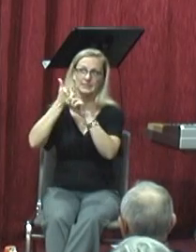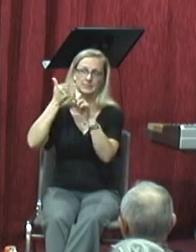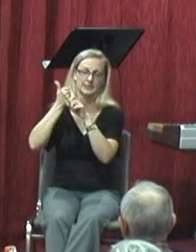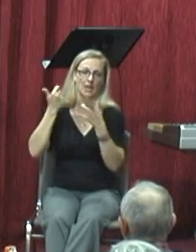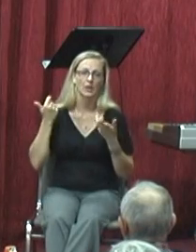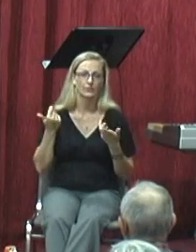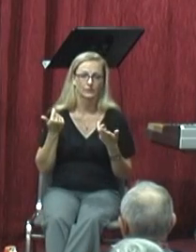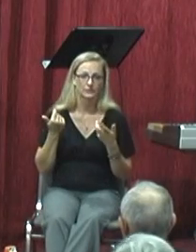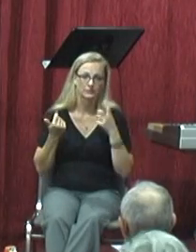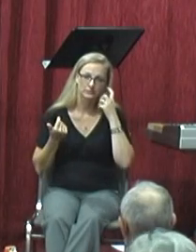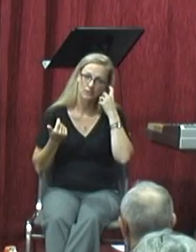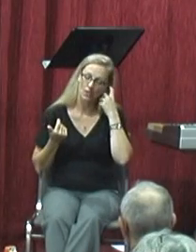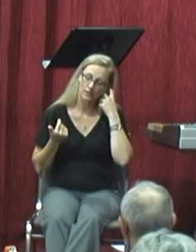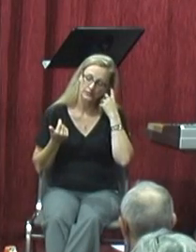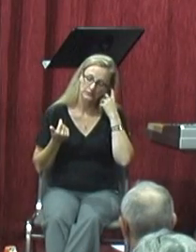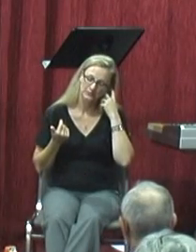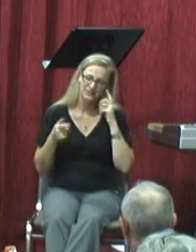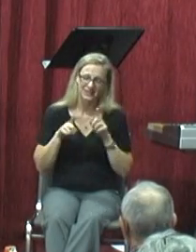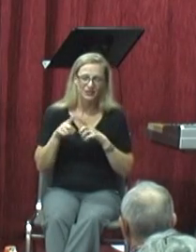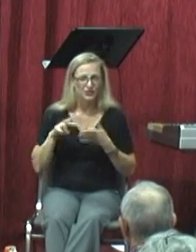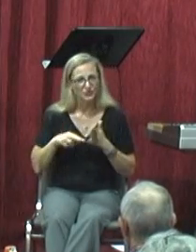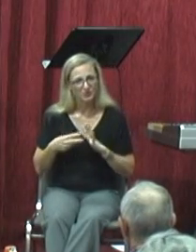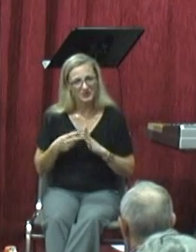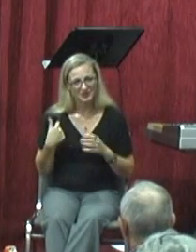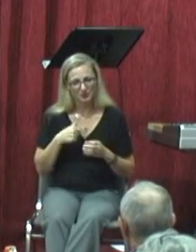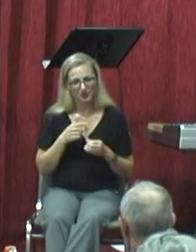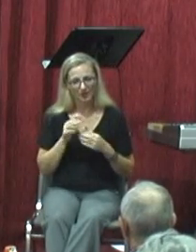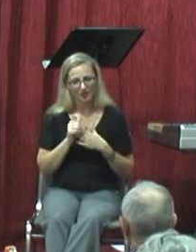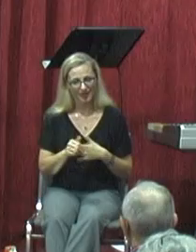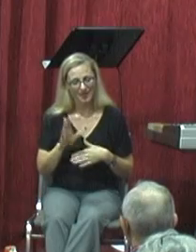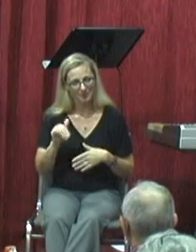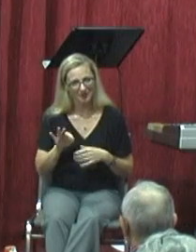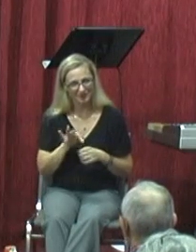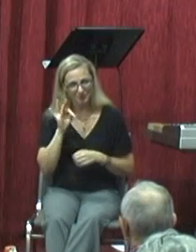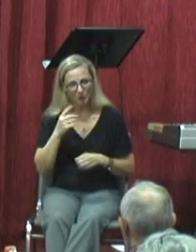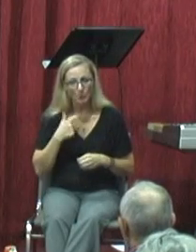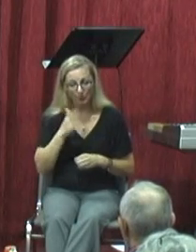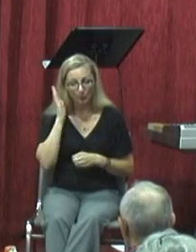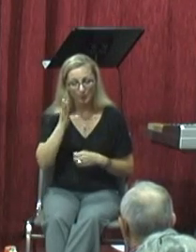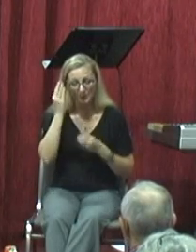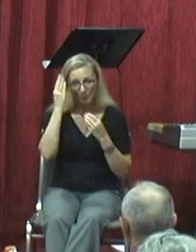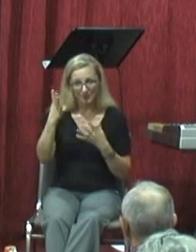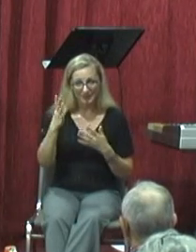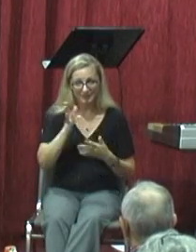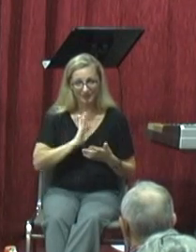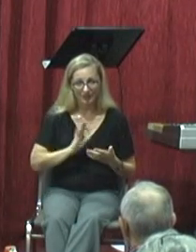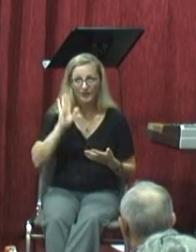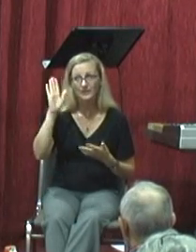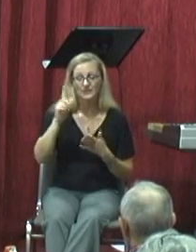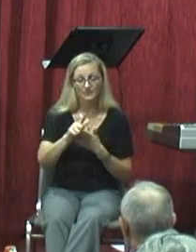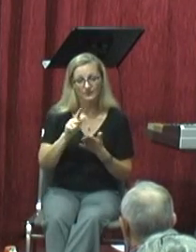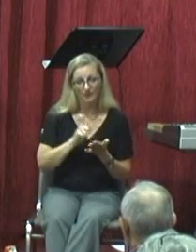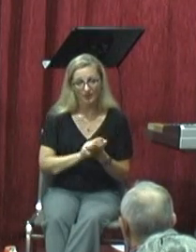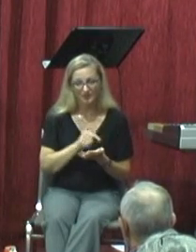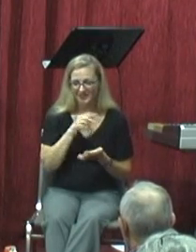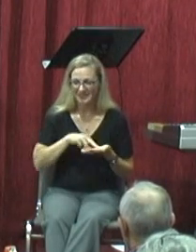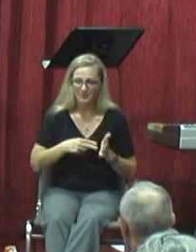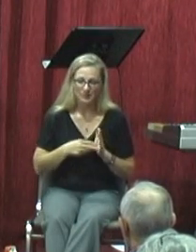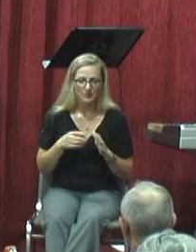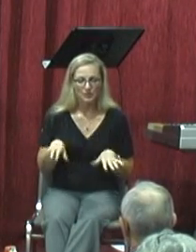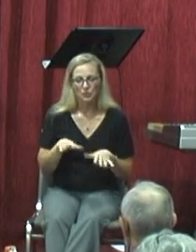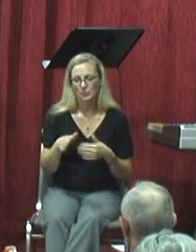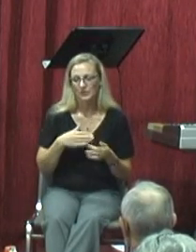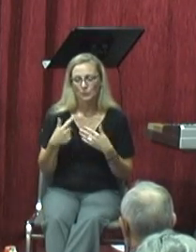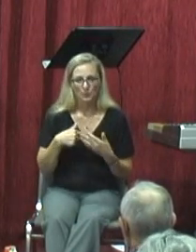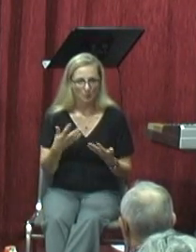by the Spirit. But it also means that as we're led by the Spirit, we are going to be obedient to God and to His laws. It doesn't mean we can just do what we want.